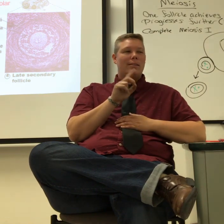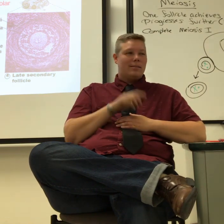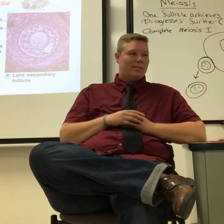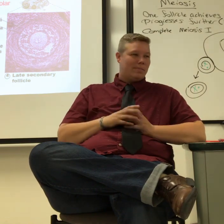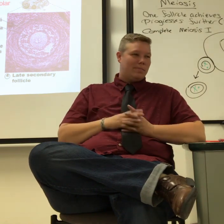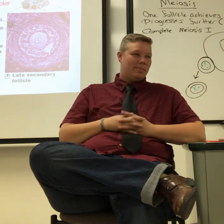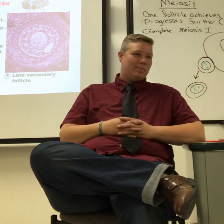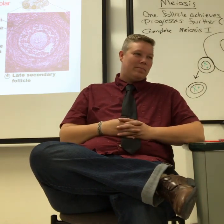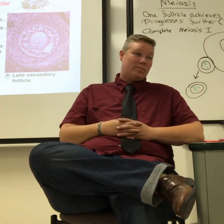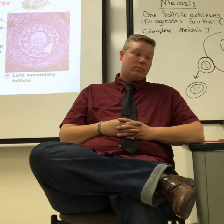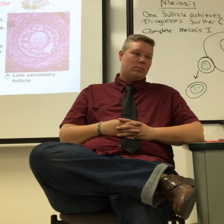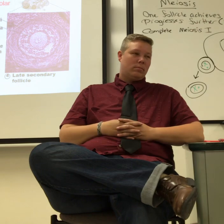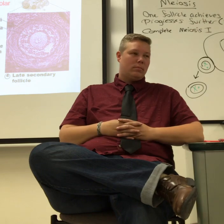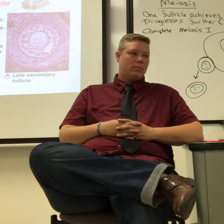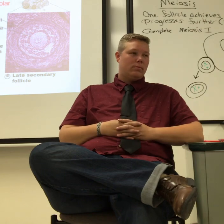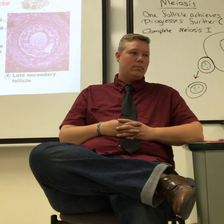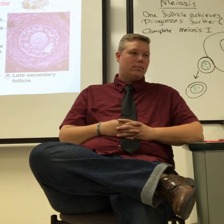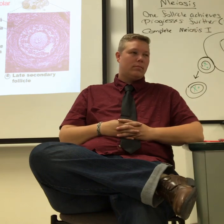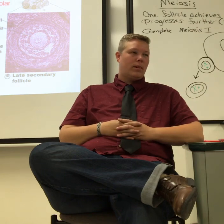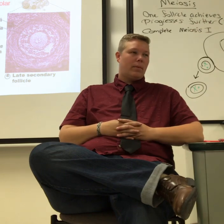Just draw much bigger.